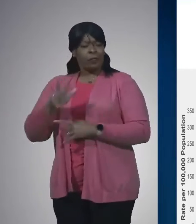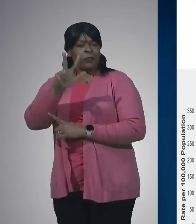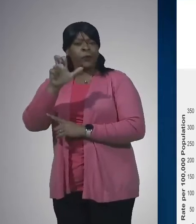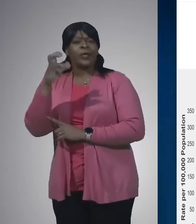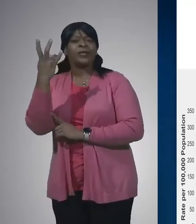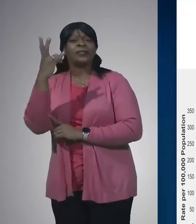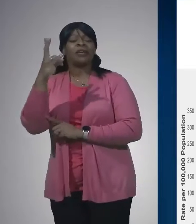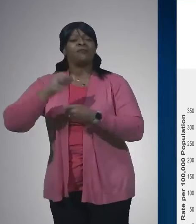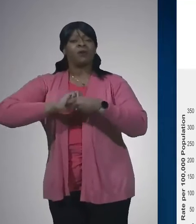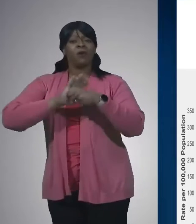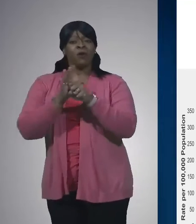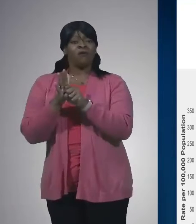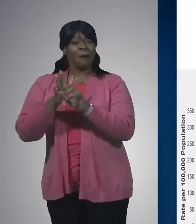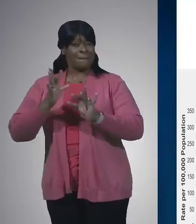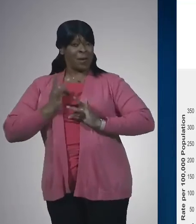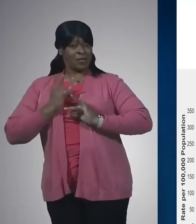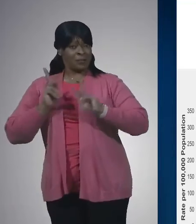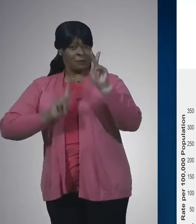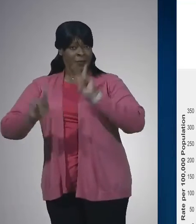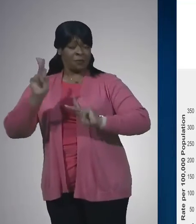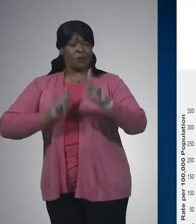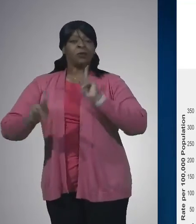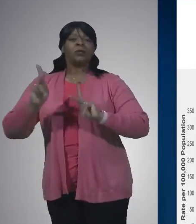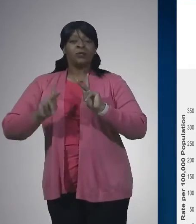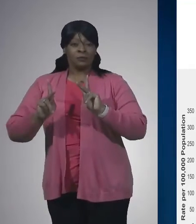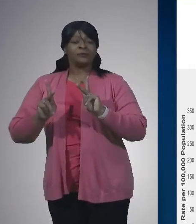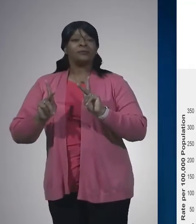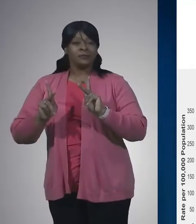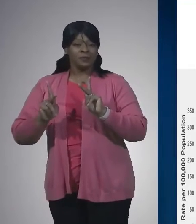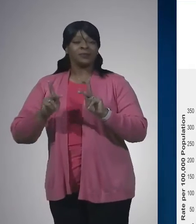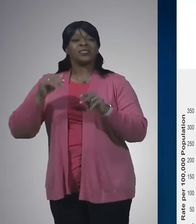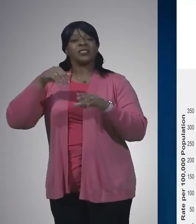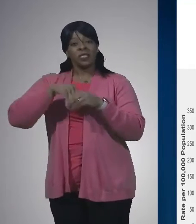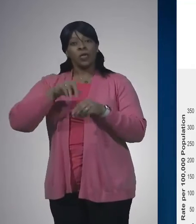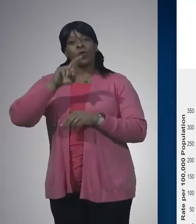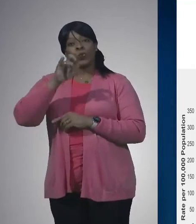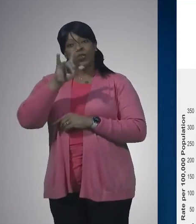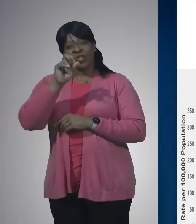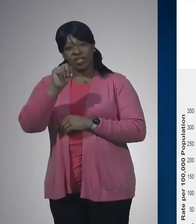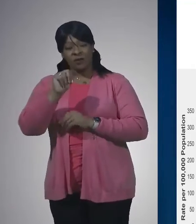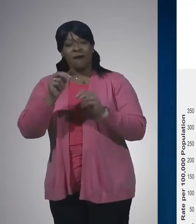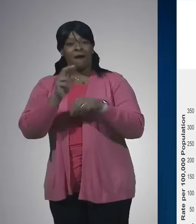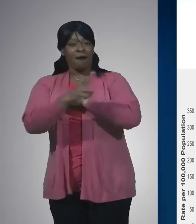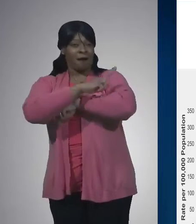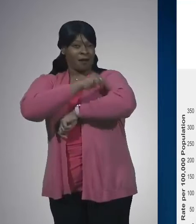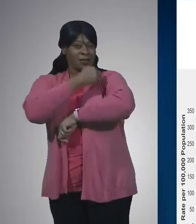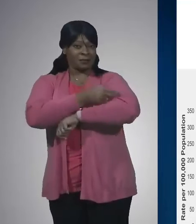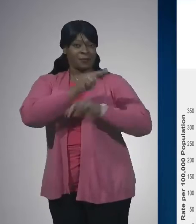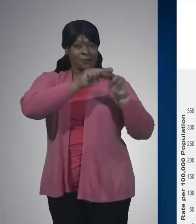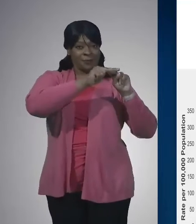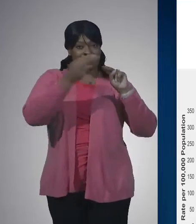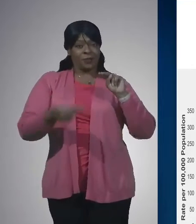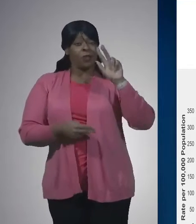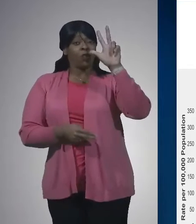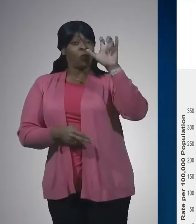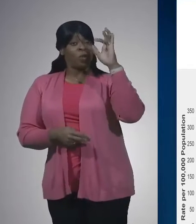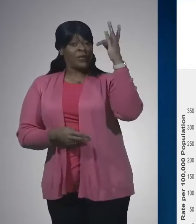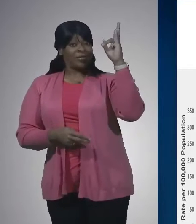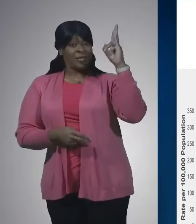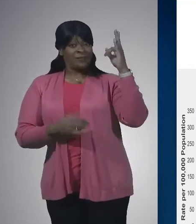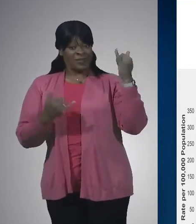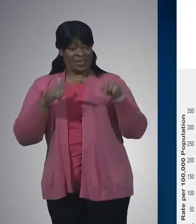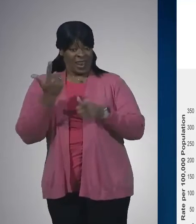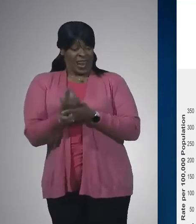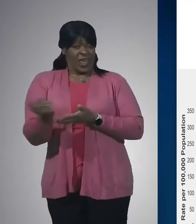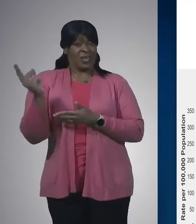317 COVID-19 positive persons are in the regional hospitals. That is down from 317 this time